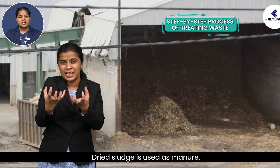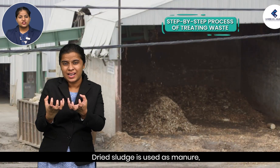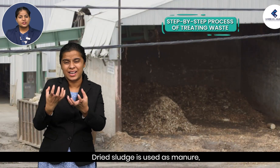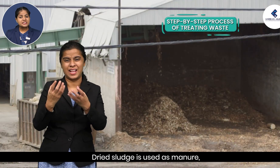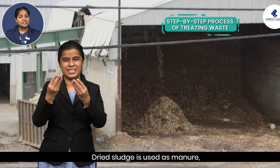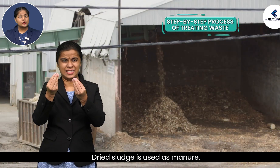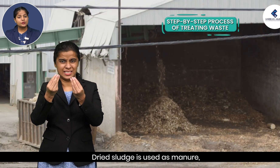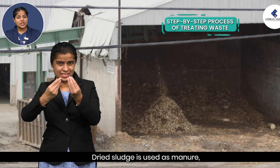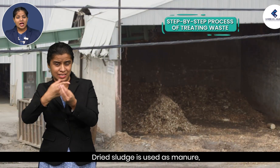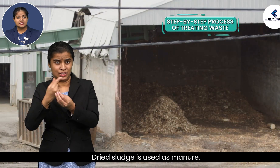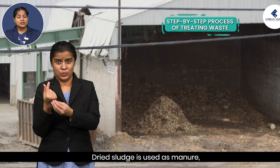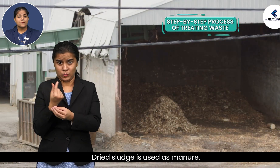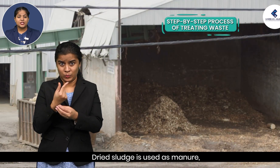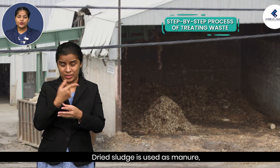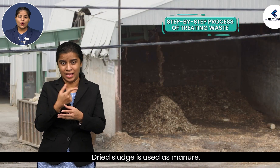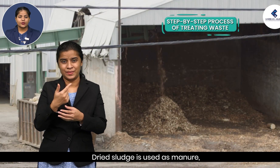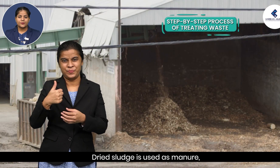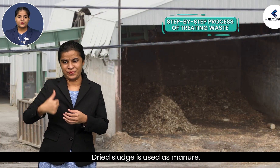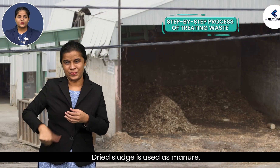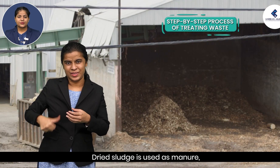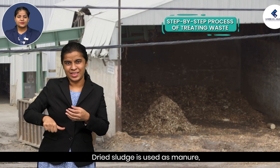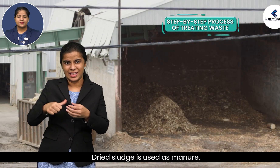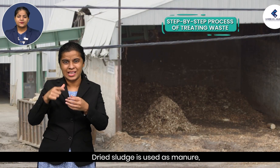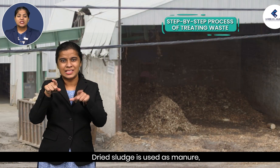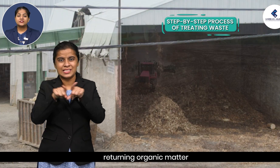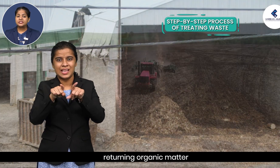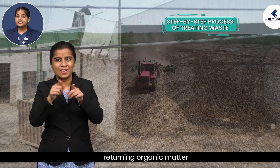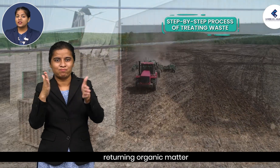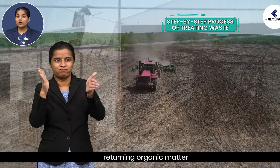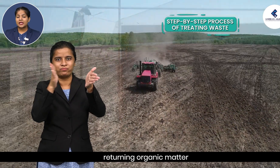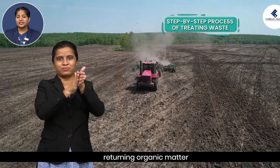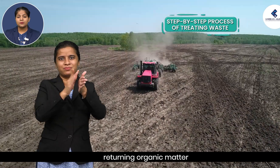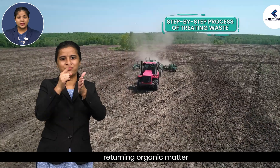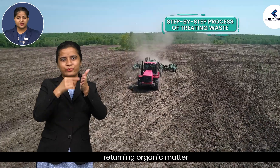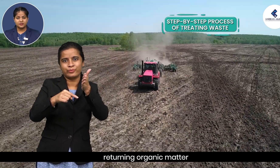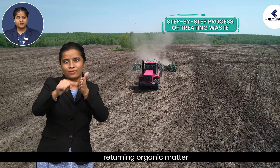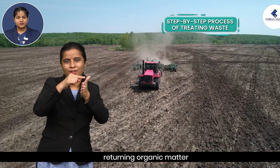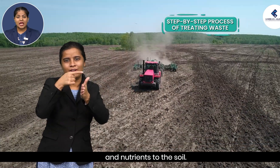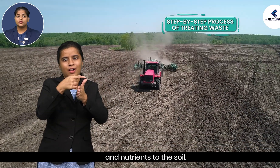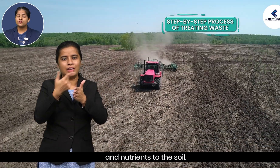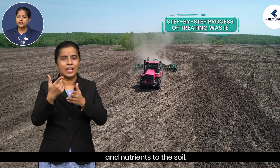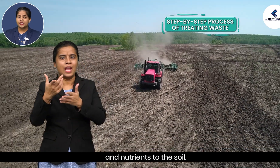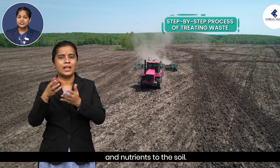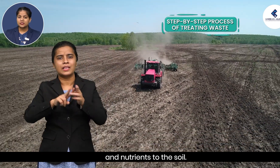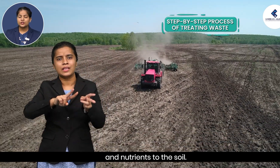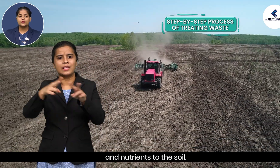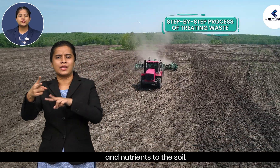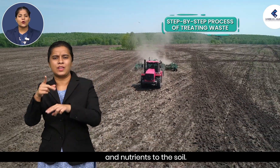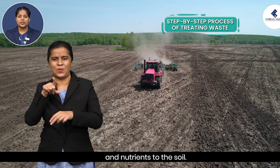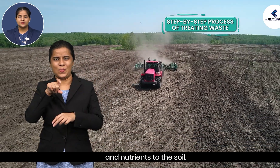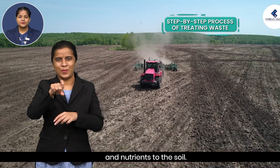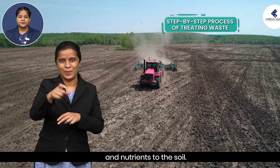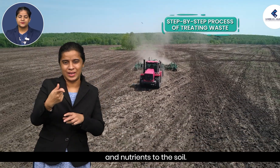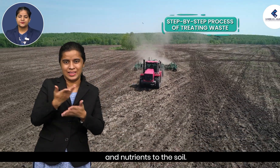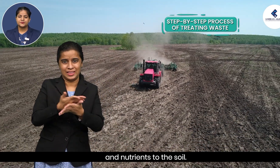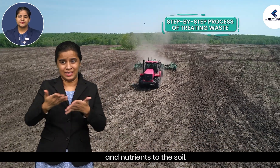Dried sludge is used as manure, returning organic matter and nutrients to the